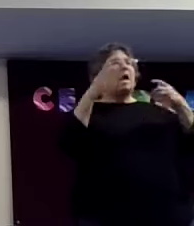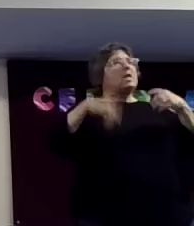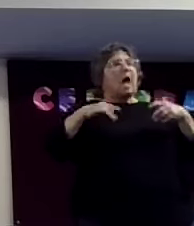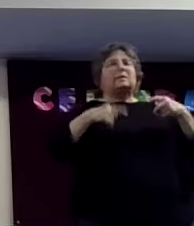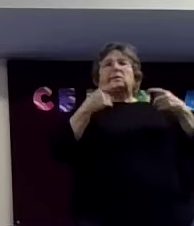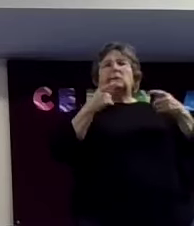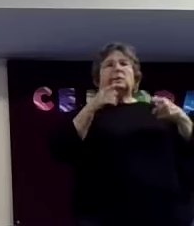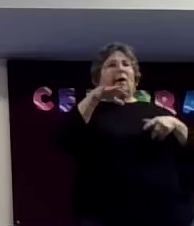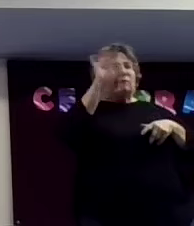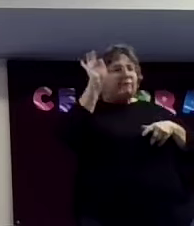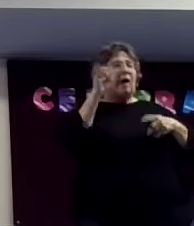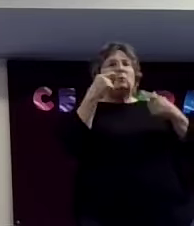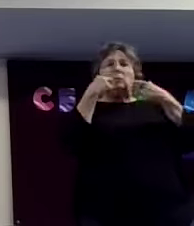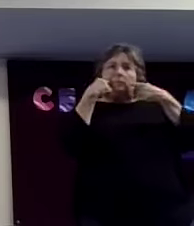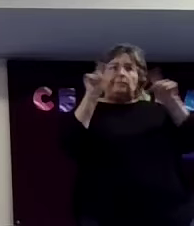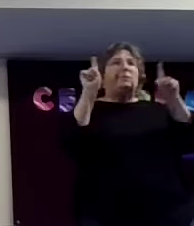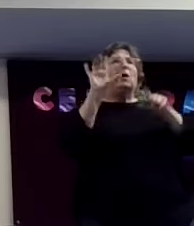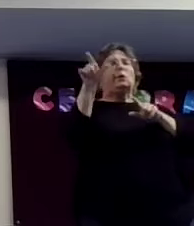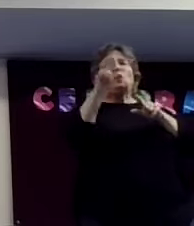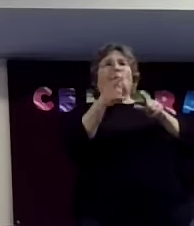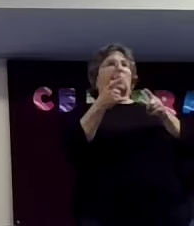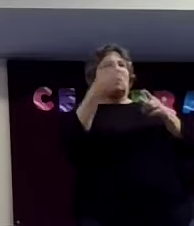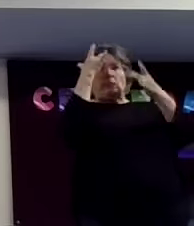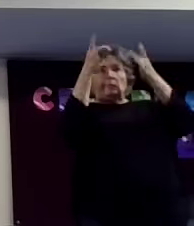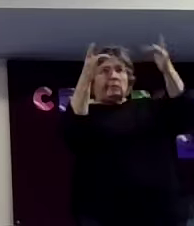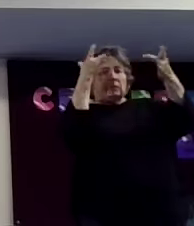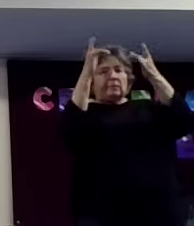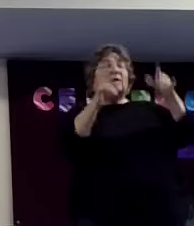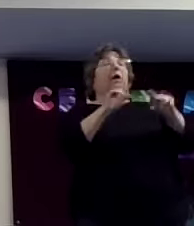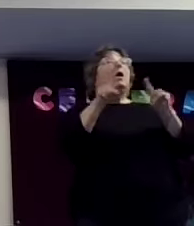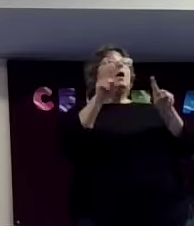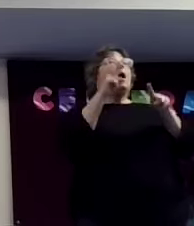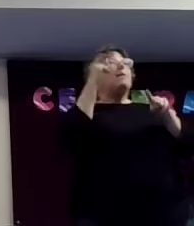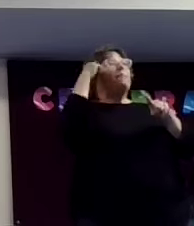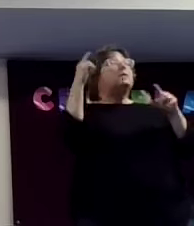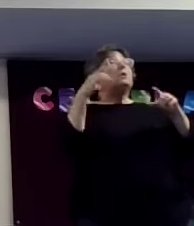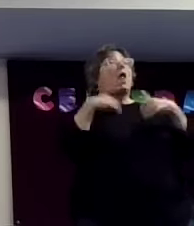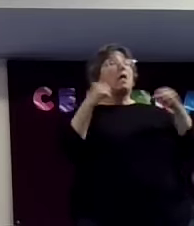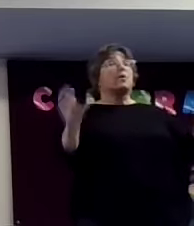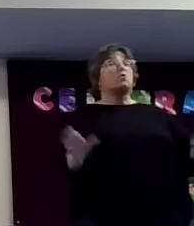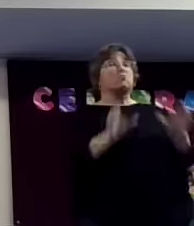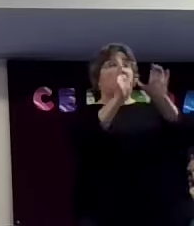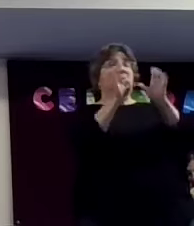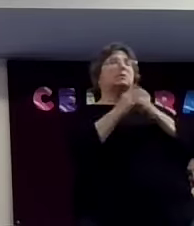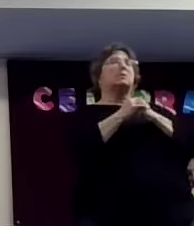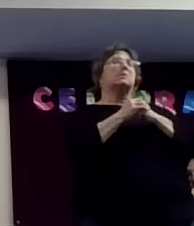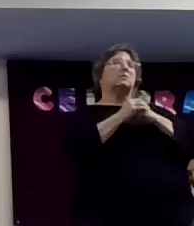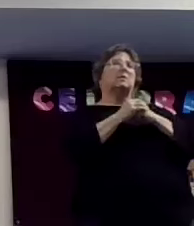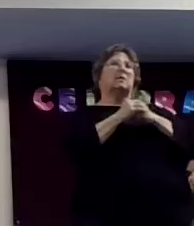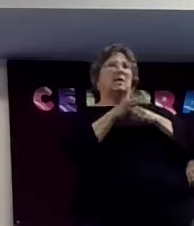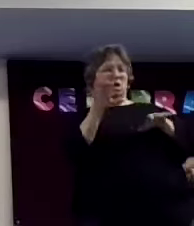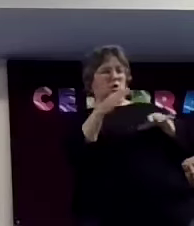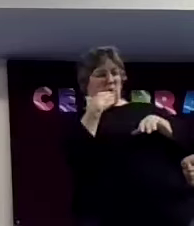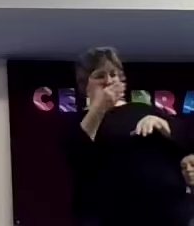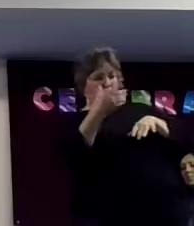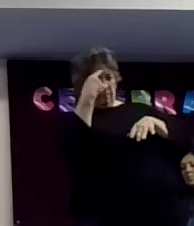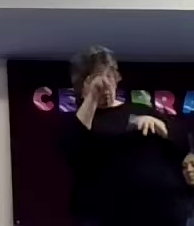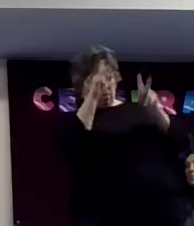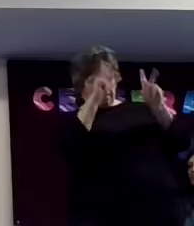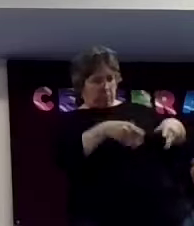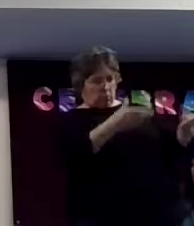would like to address that, absolutely. And as far as the mental health crisis, I think you always want to do the good for